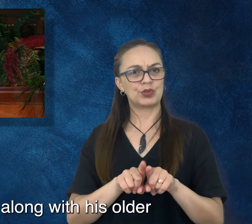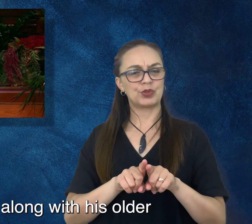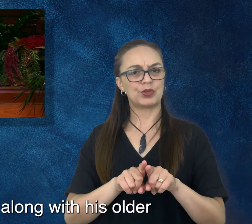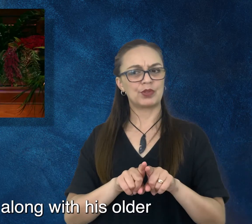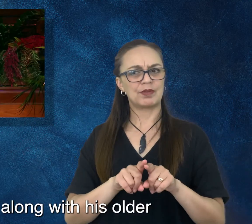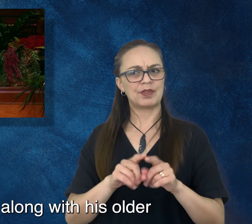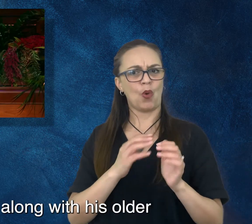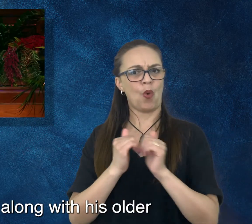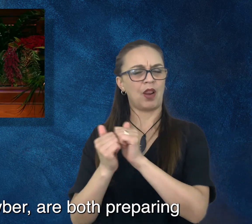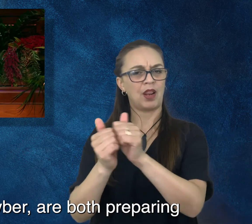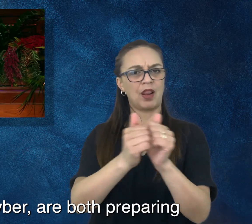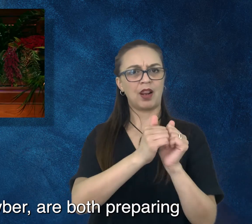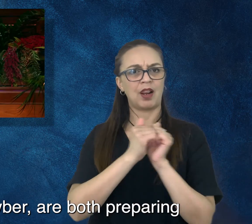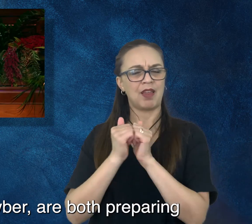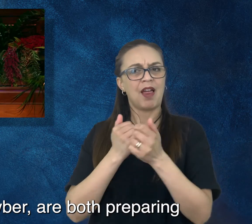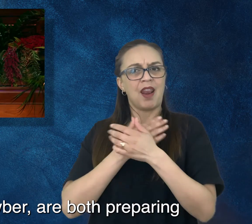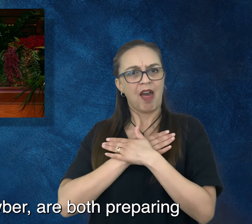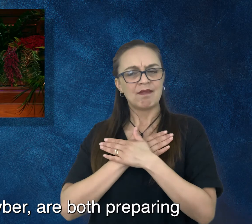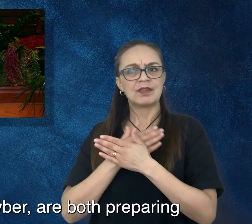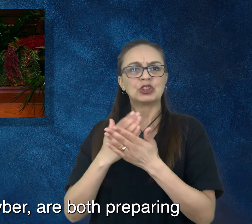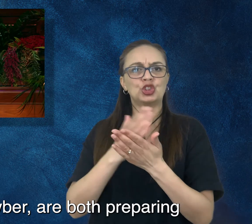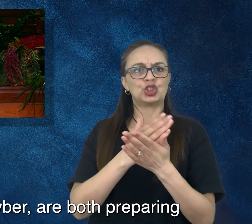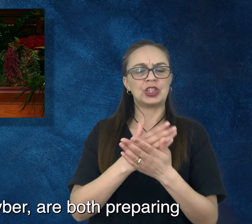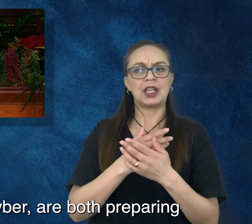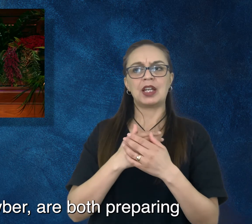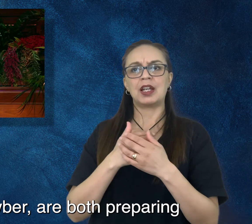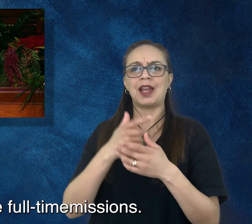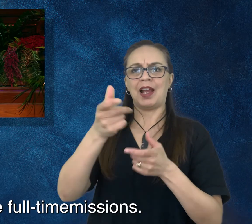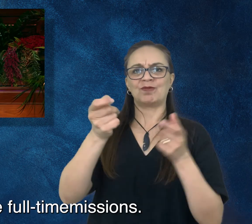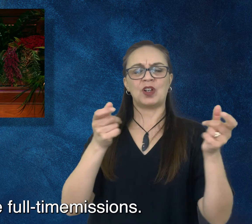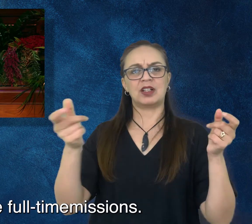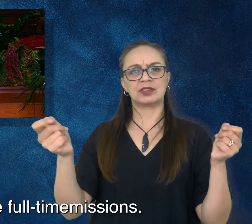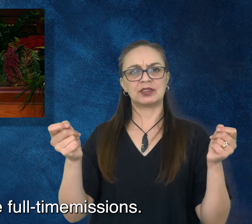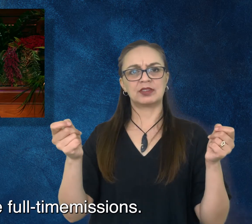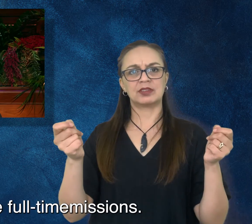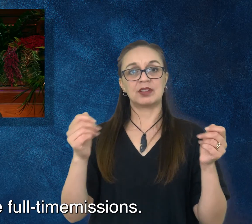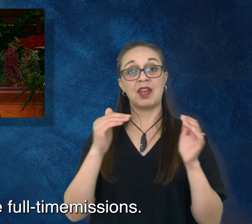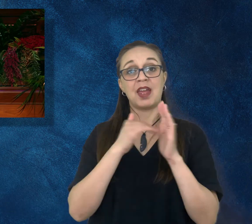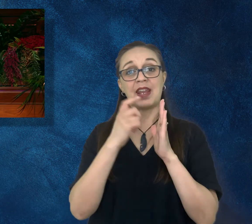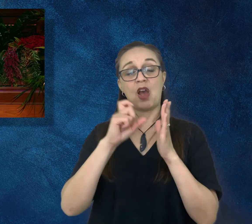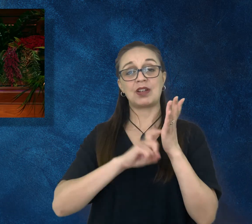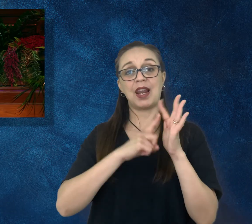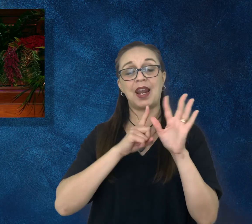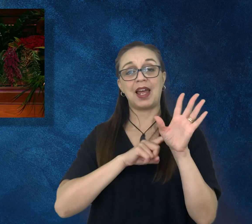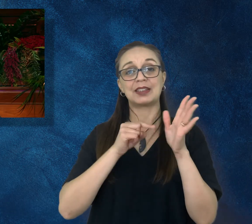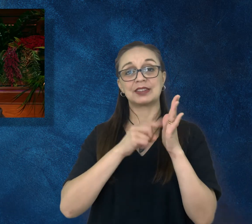Clayton, along with his older brother, Klaber, are both preparing to serve full-time missions.